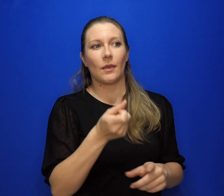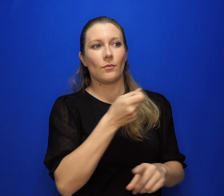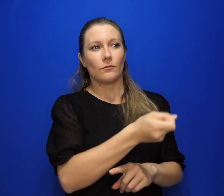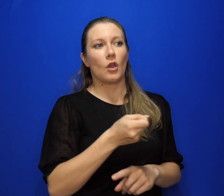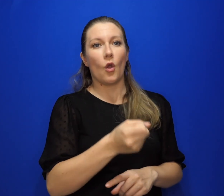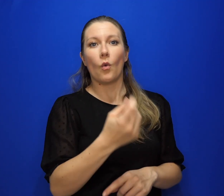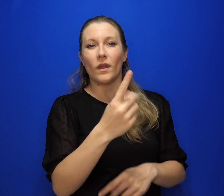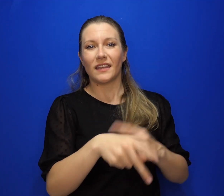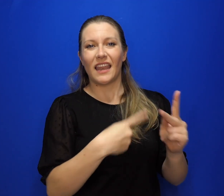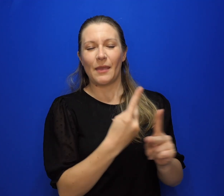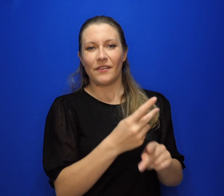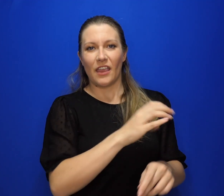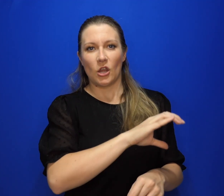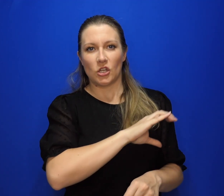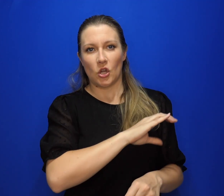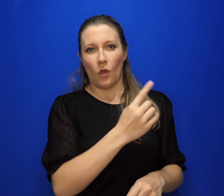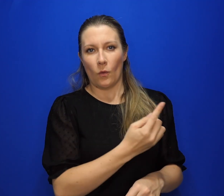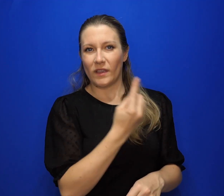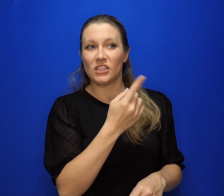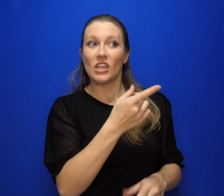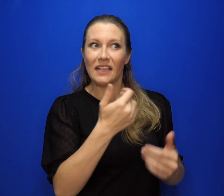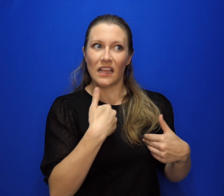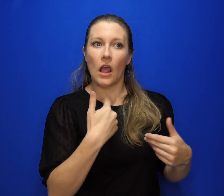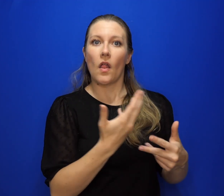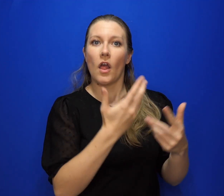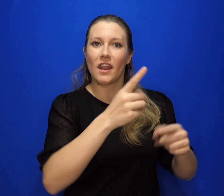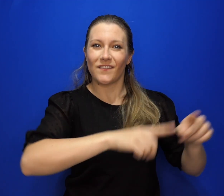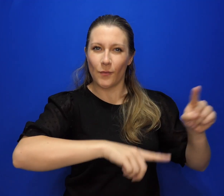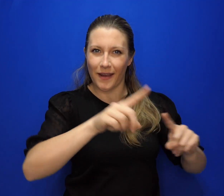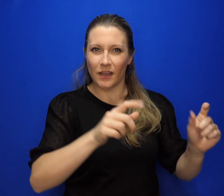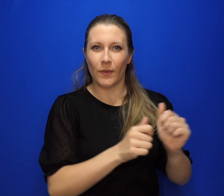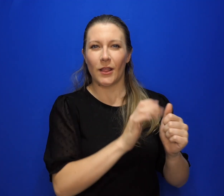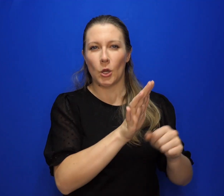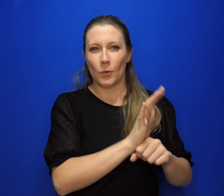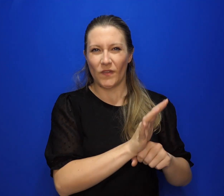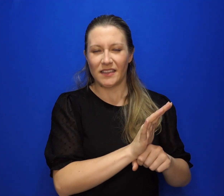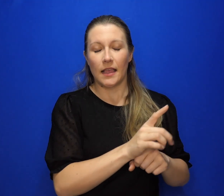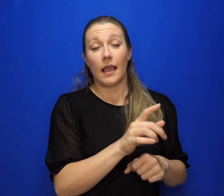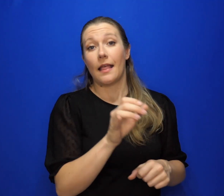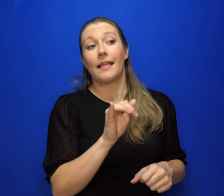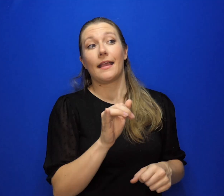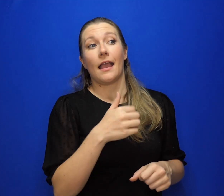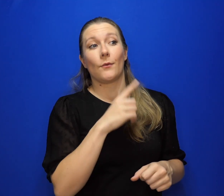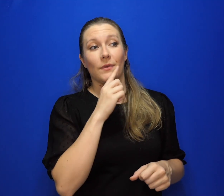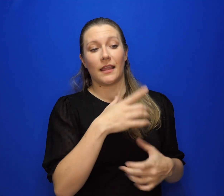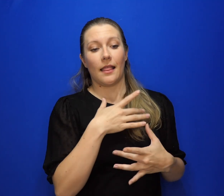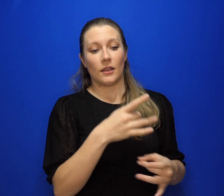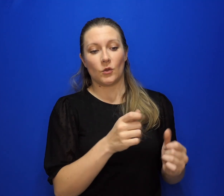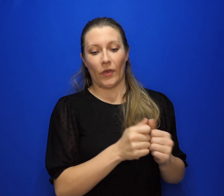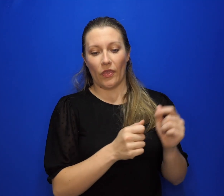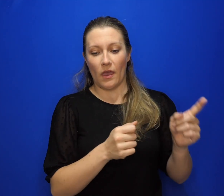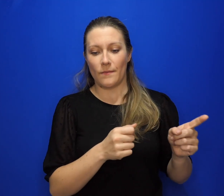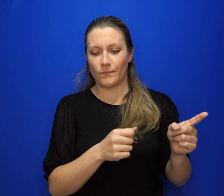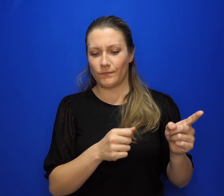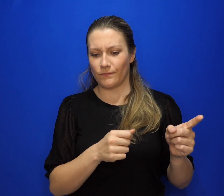of variety in what she does. Like, I really liked her in they're kind of, I consider them sort of gangstery,